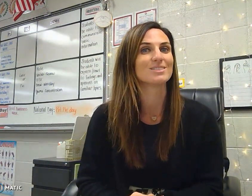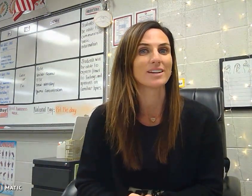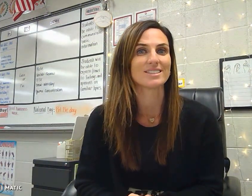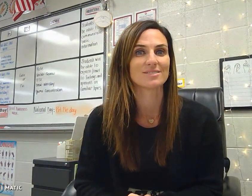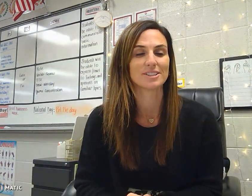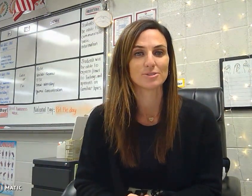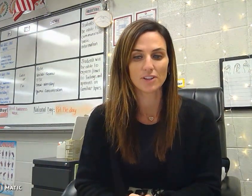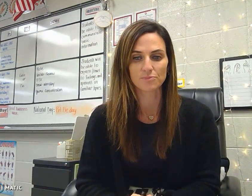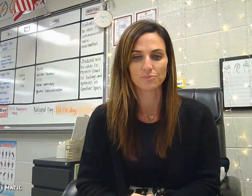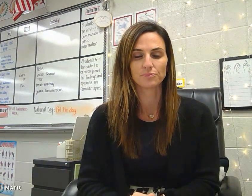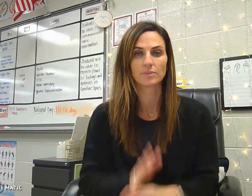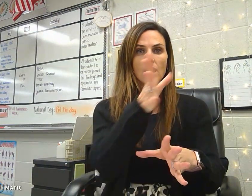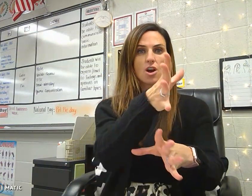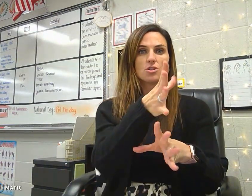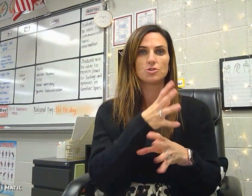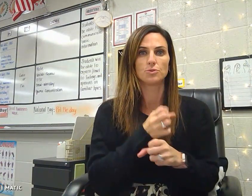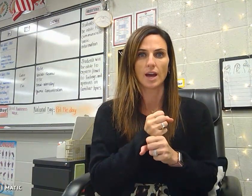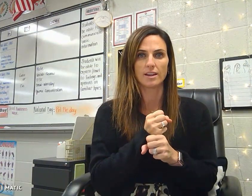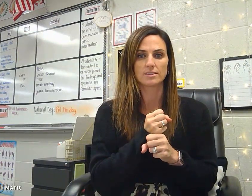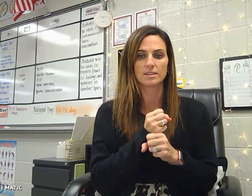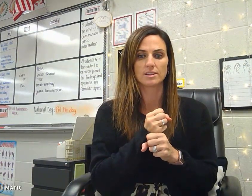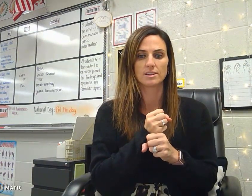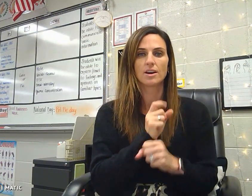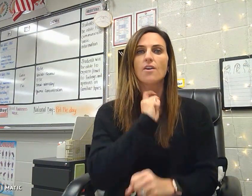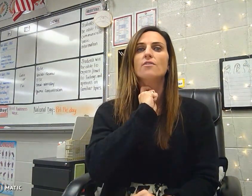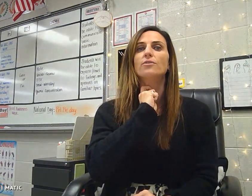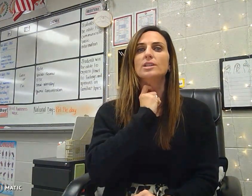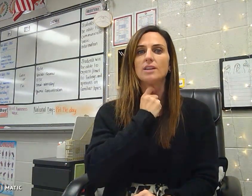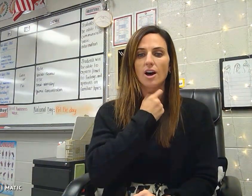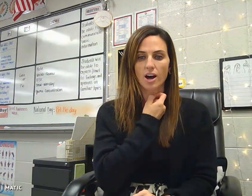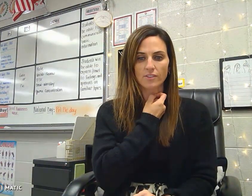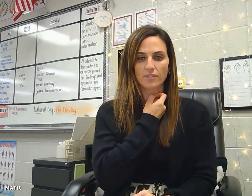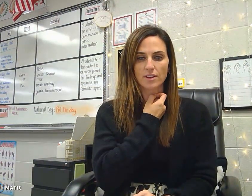Let's practice. Let's review. To get, voice off,